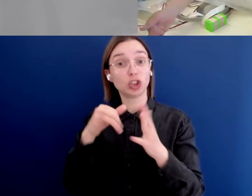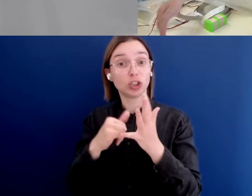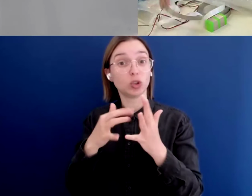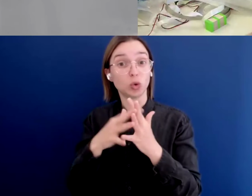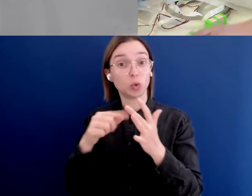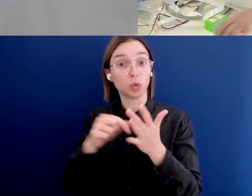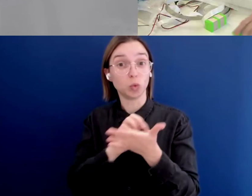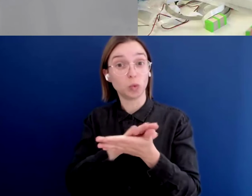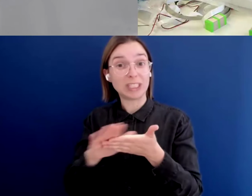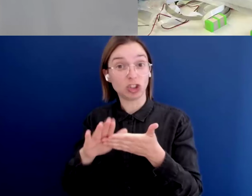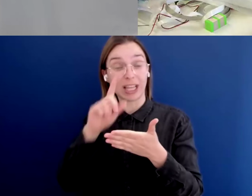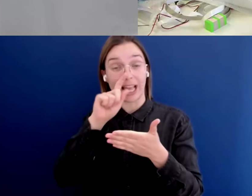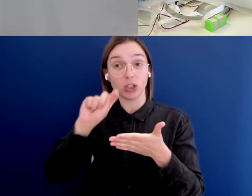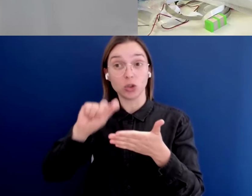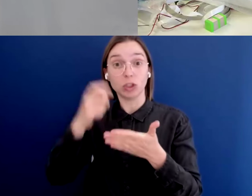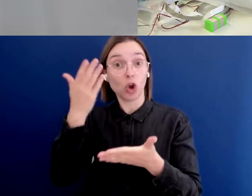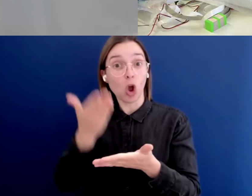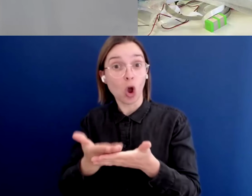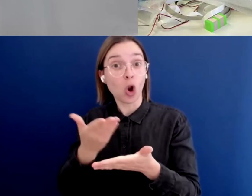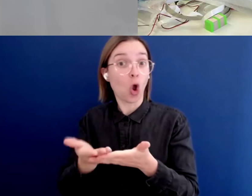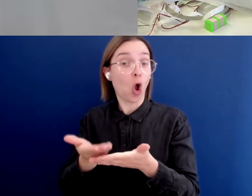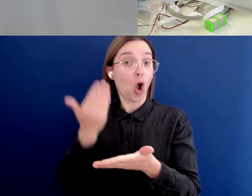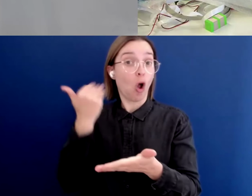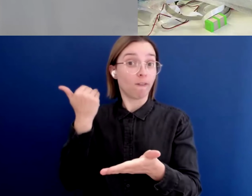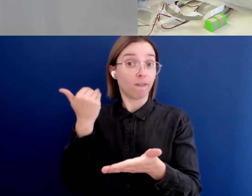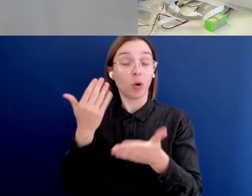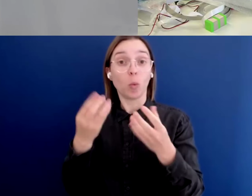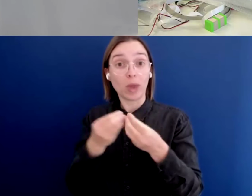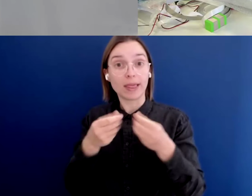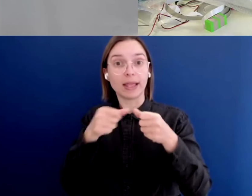conductivity tests. So you know that